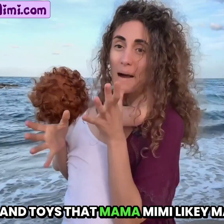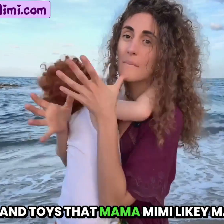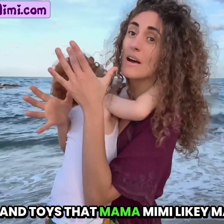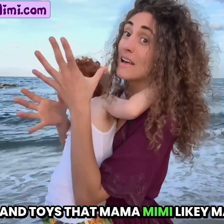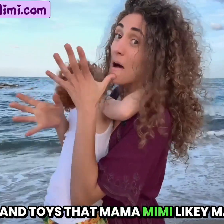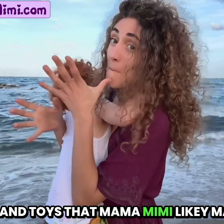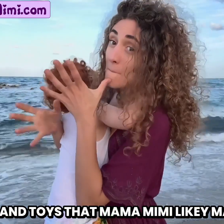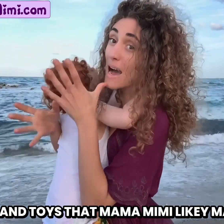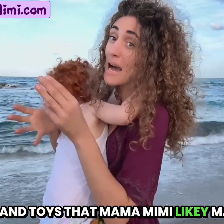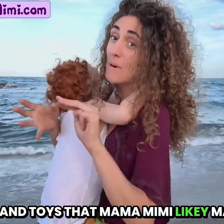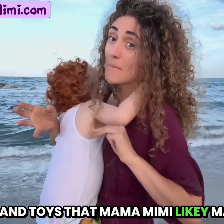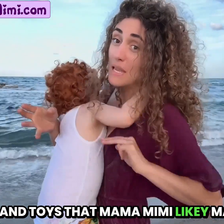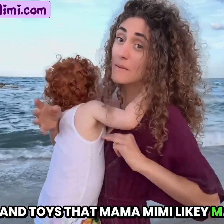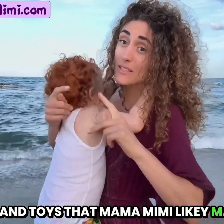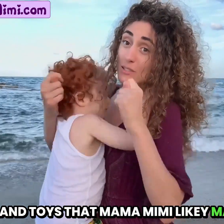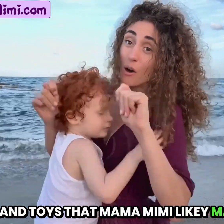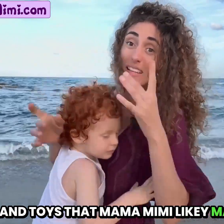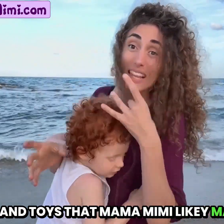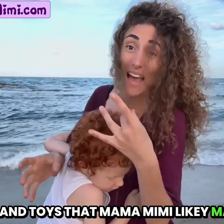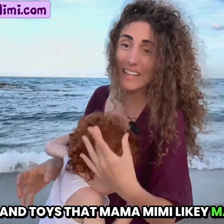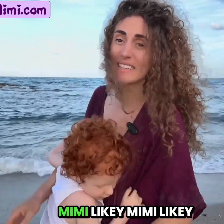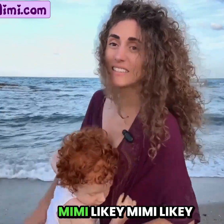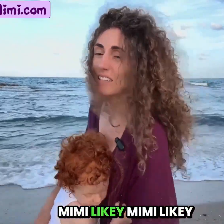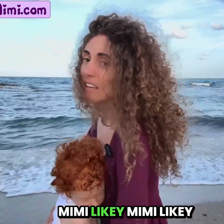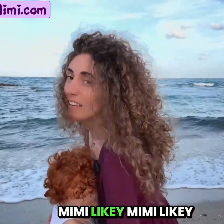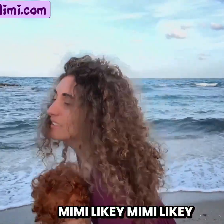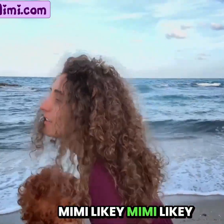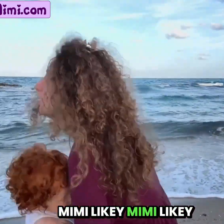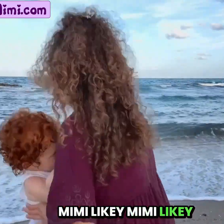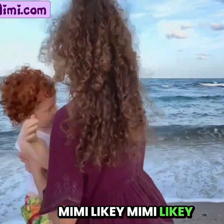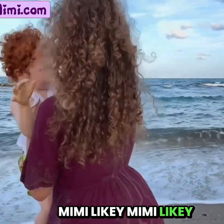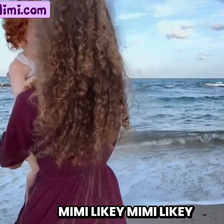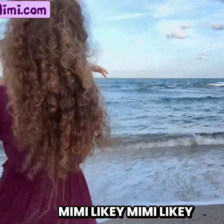Mama Mimi likey. Mama Mimi likey.